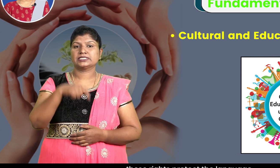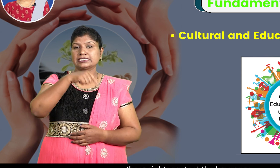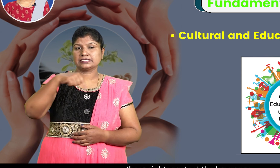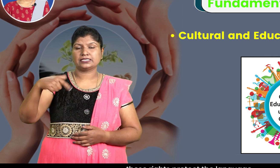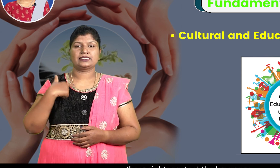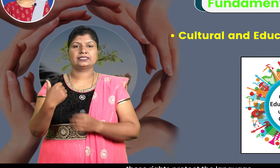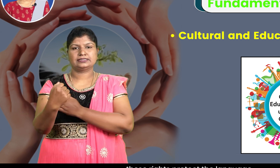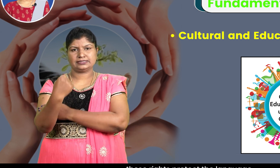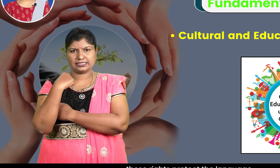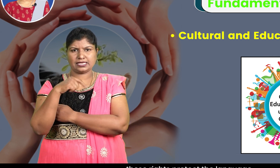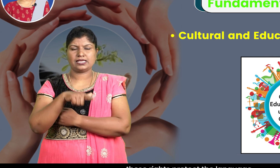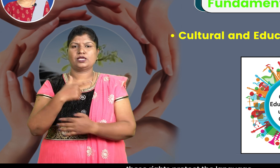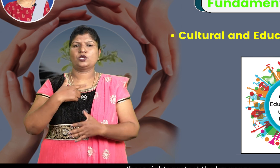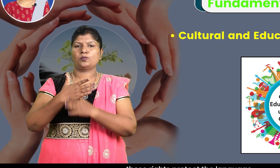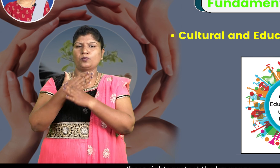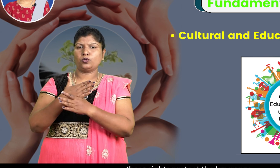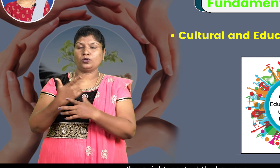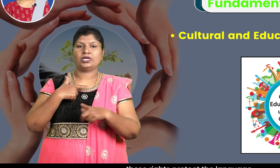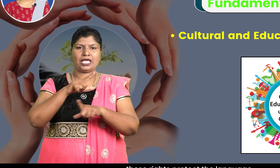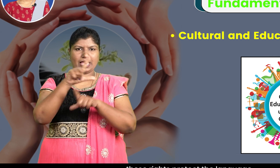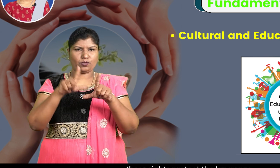These rights protect the language,